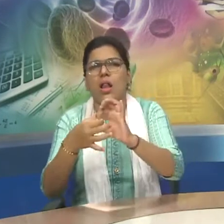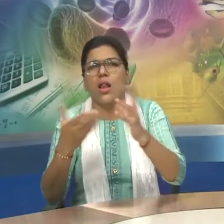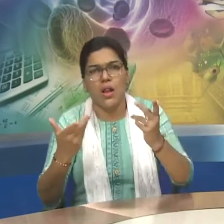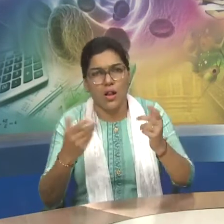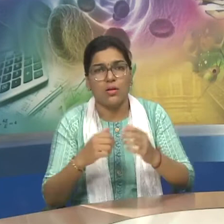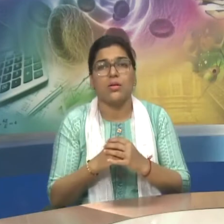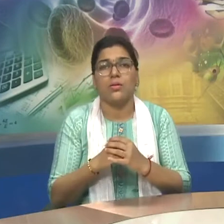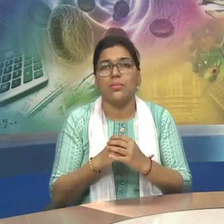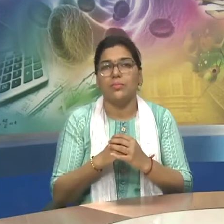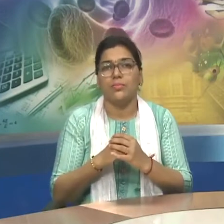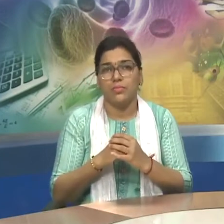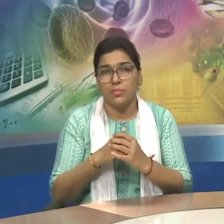such as